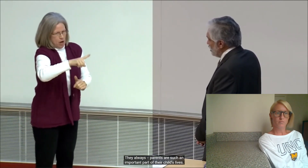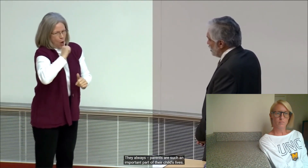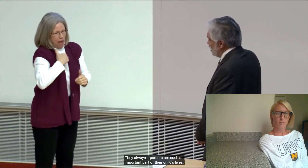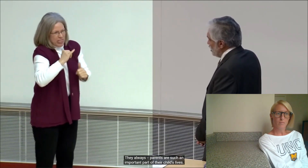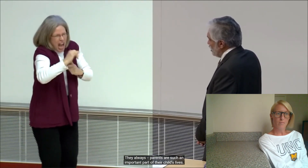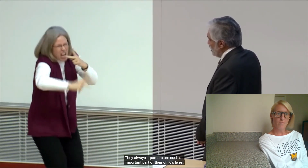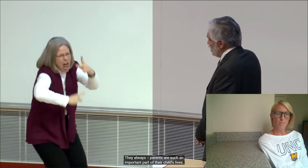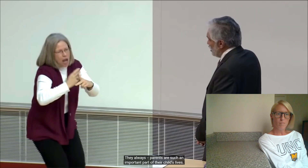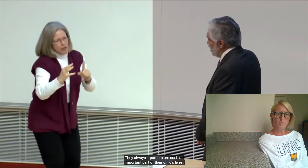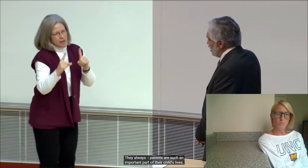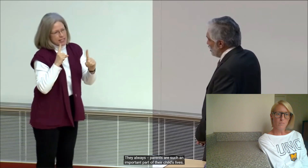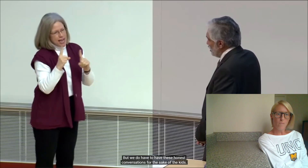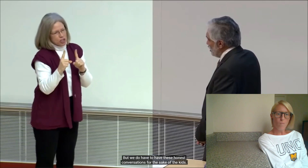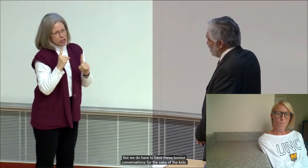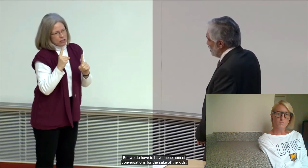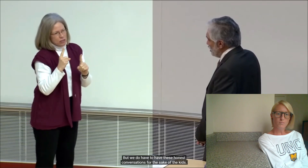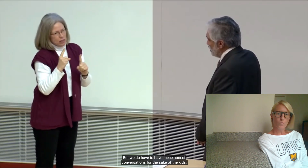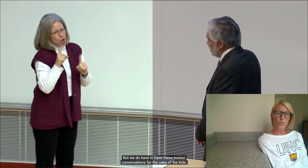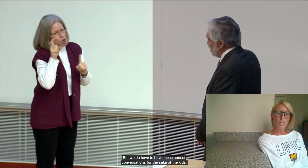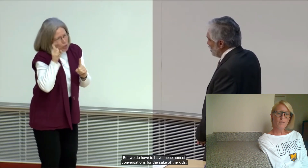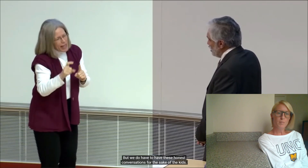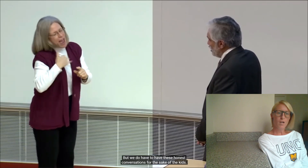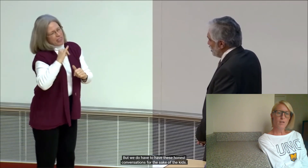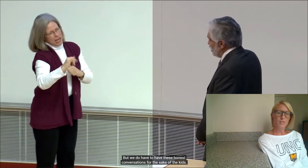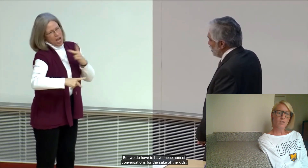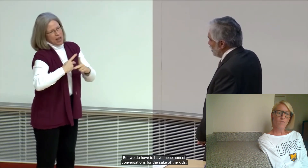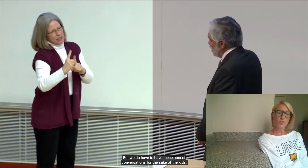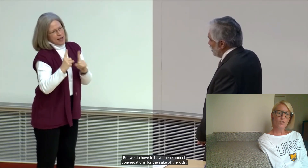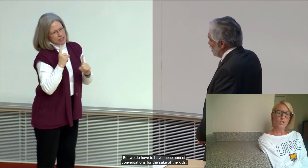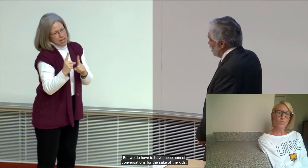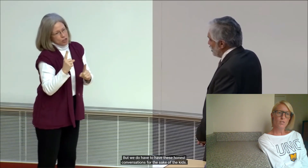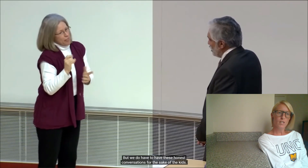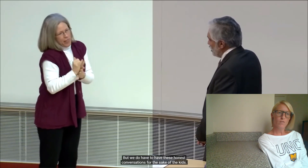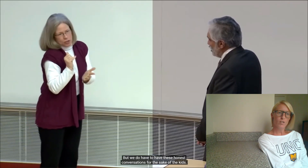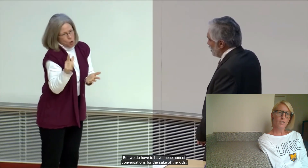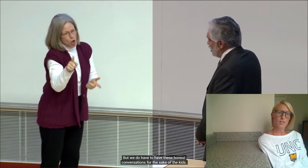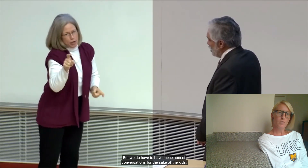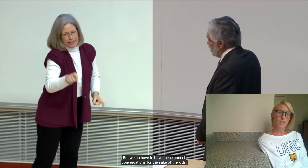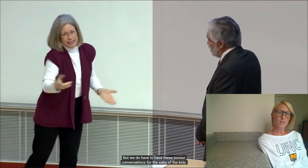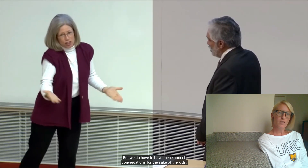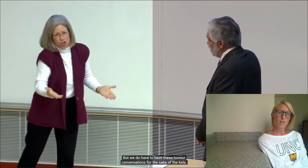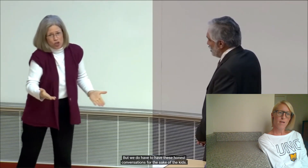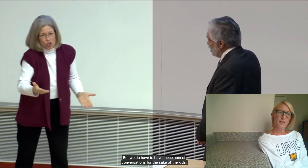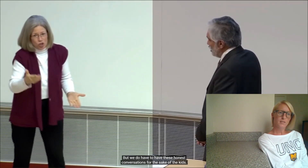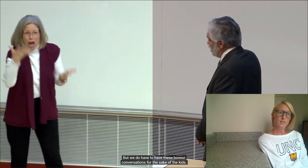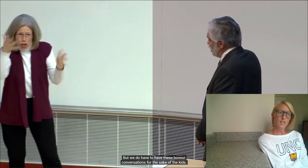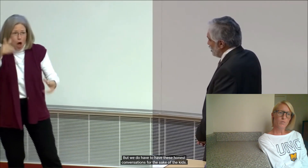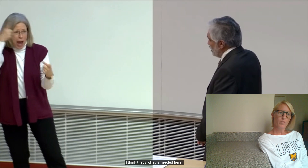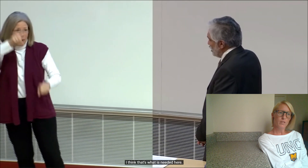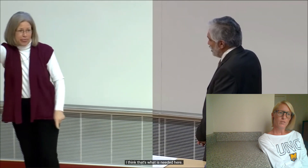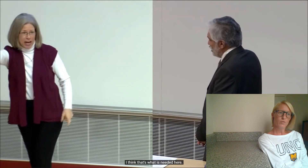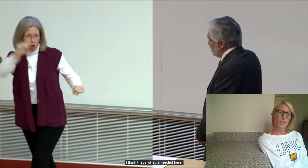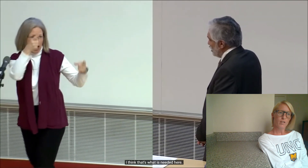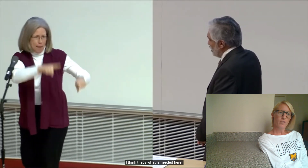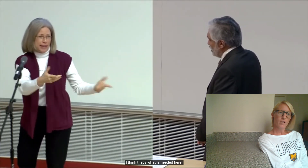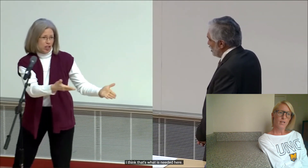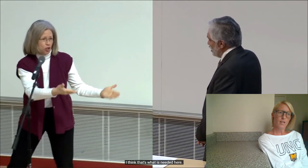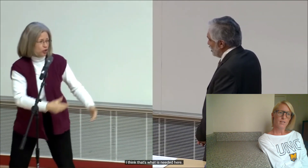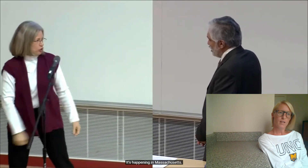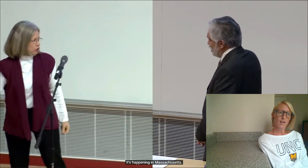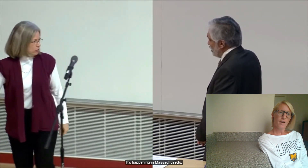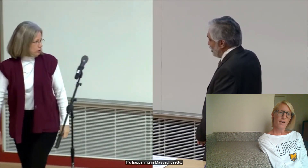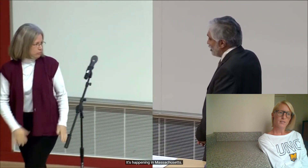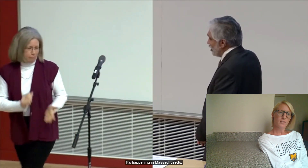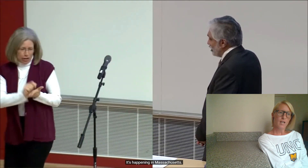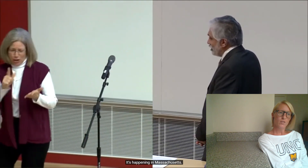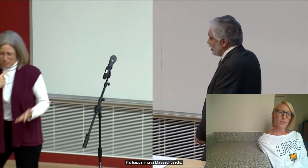children's lives. But we do have to have these honest conversations for the sake of the kids, and I think that's what's needed here.